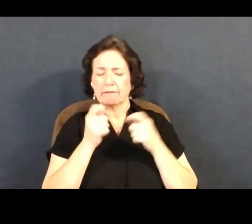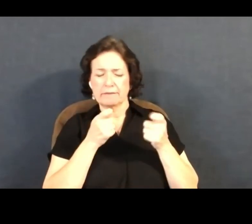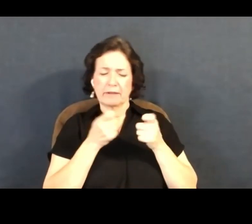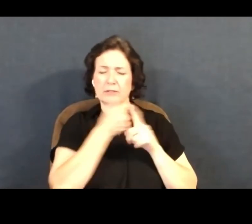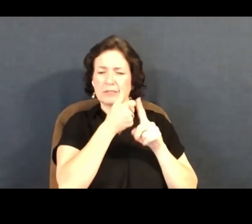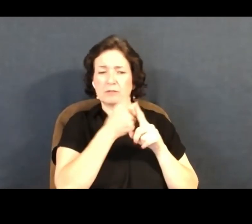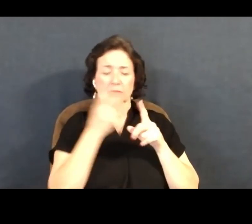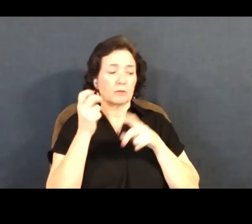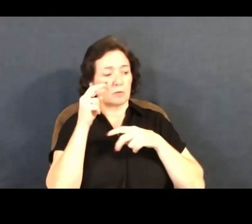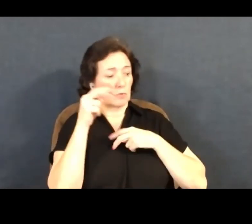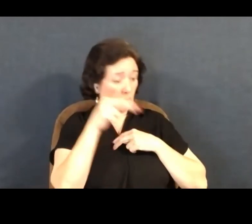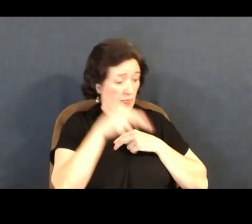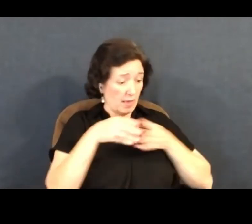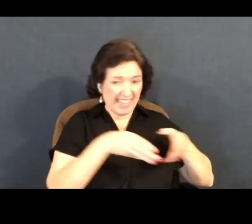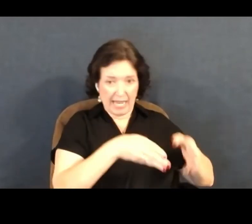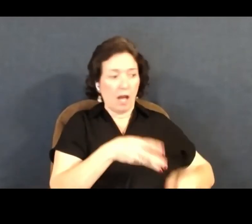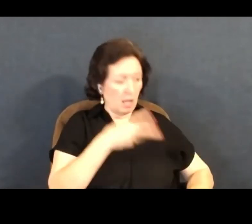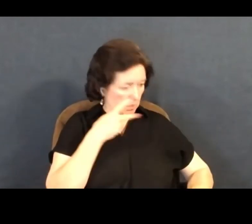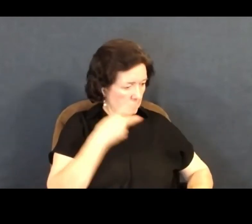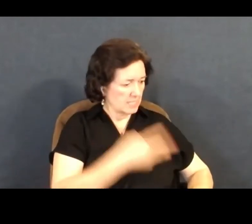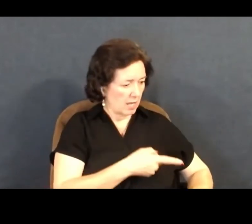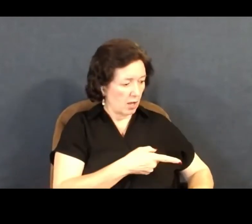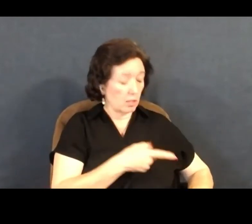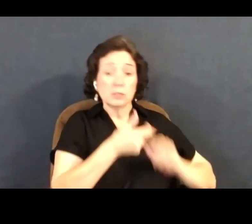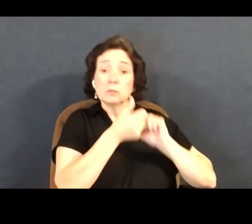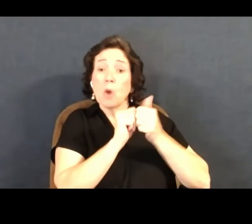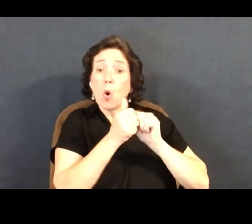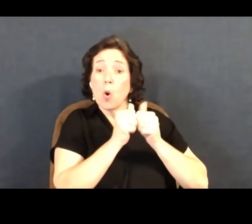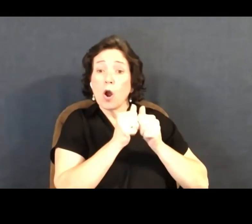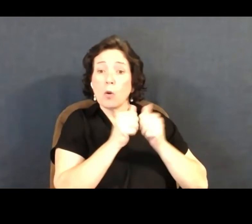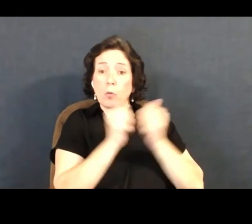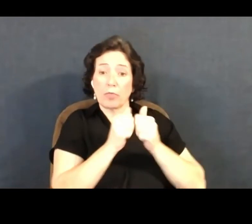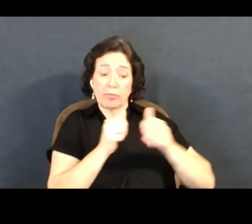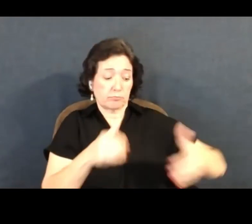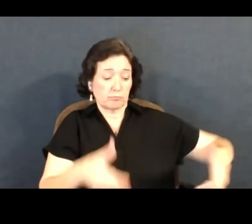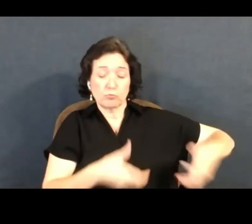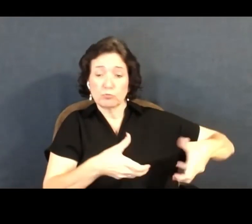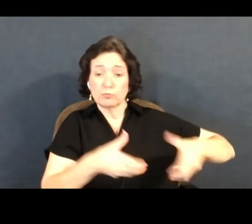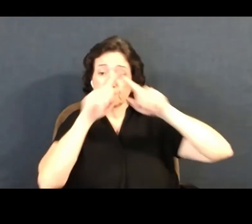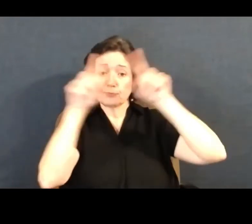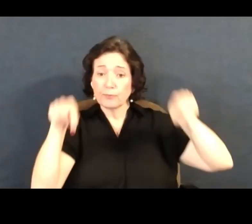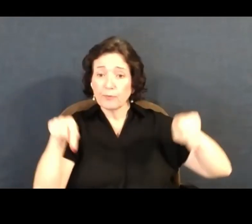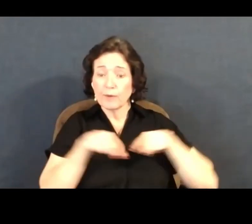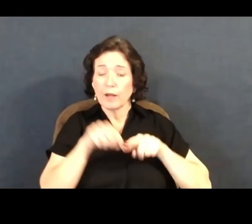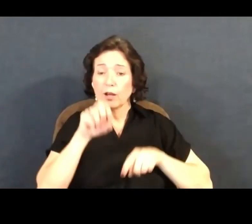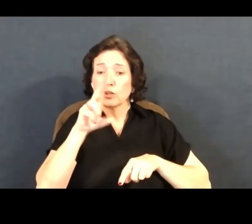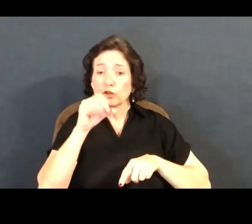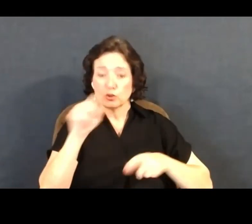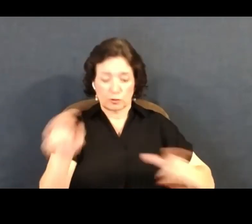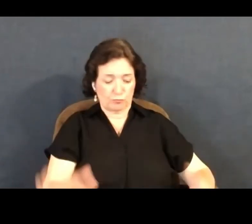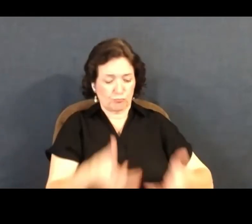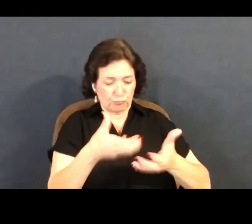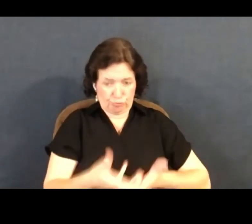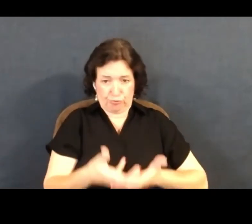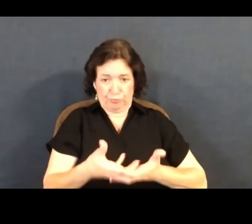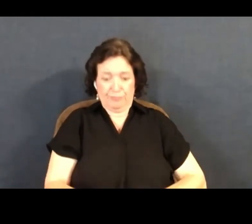that ditch, and there they were, Sport holding that cushion right there in his lap. And on top of